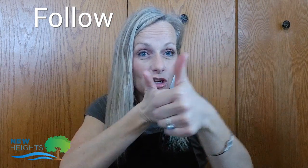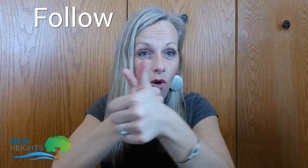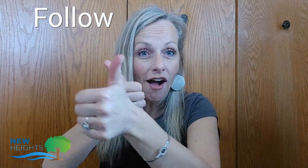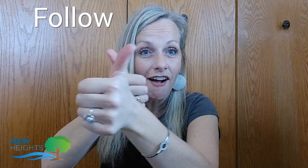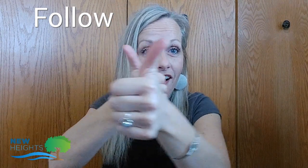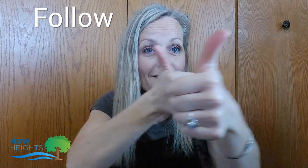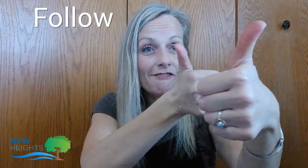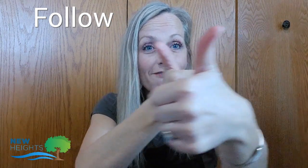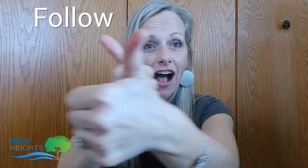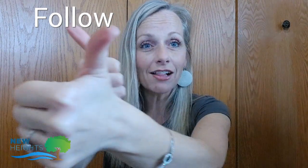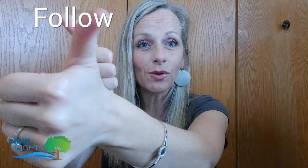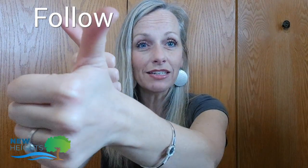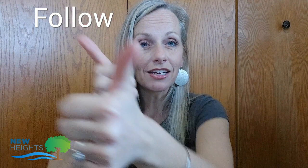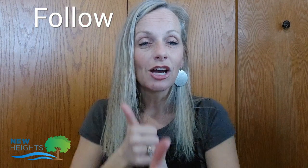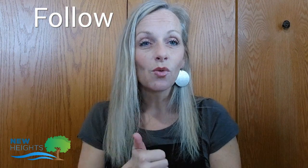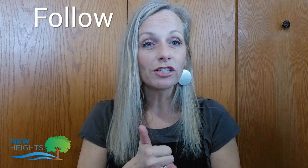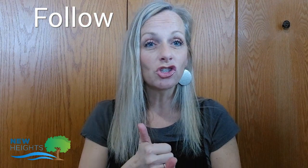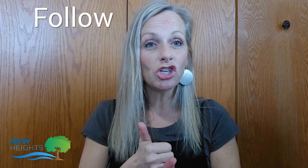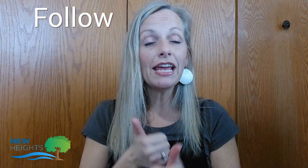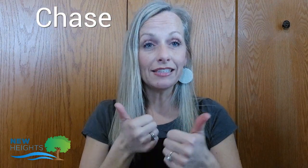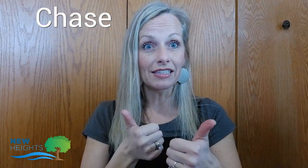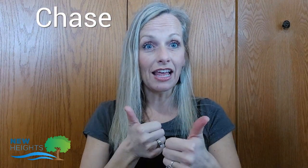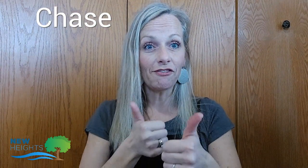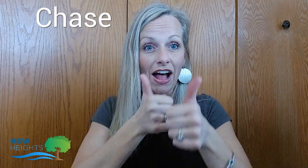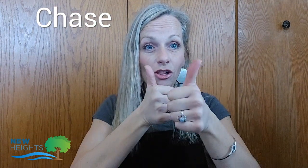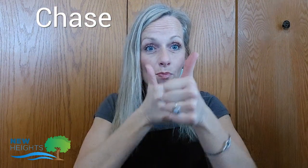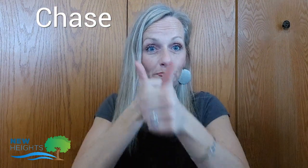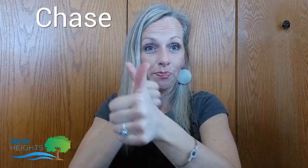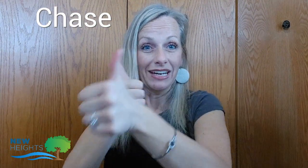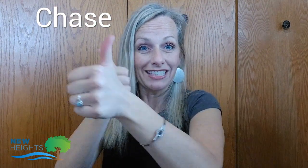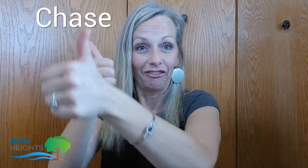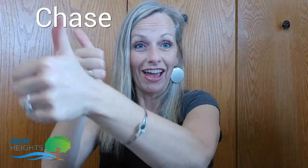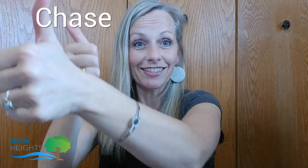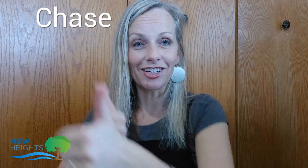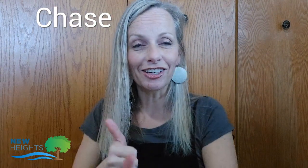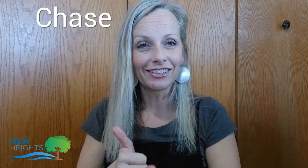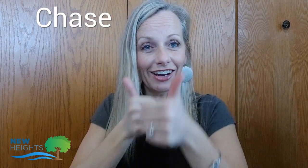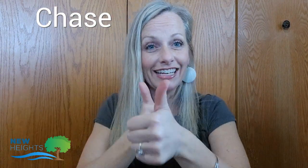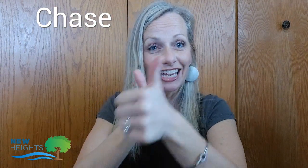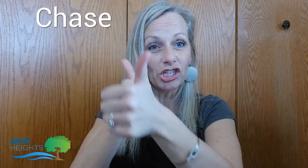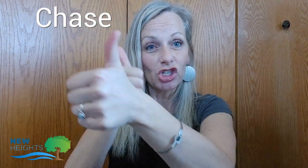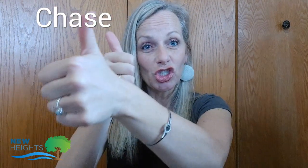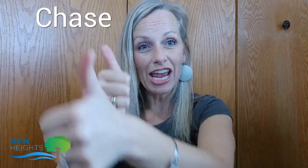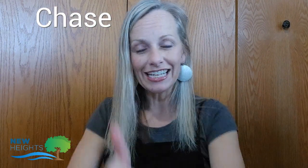you follow it. Whereas chase is like follow, but it's faster, all right?